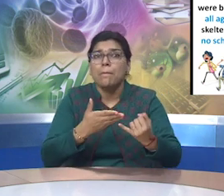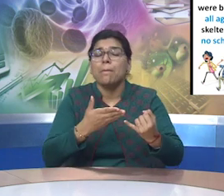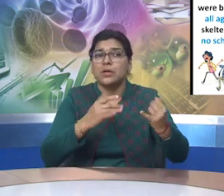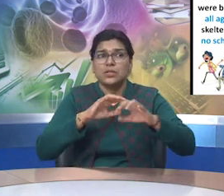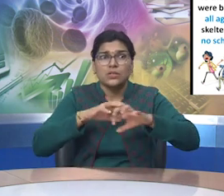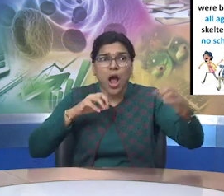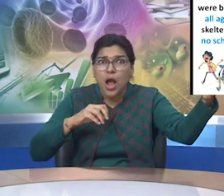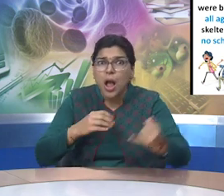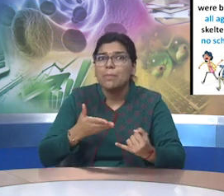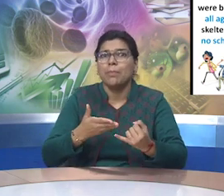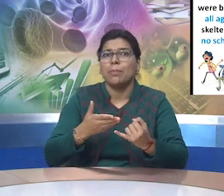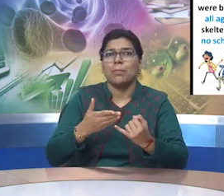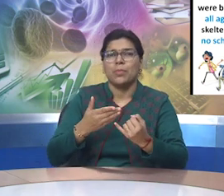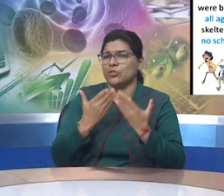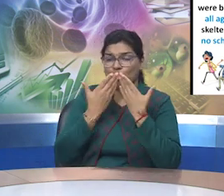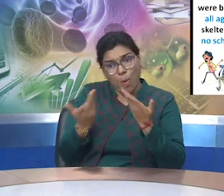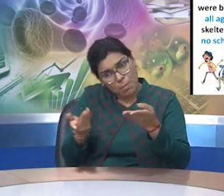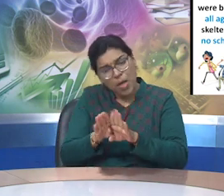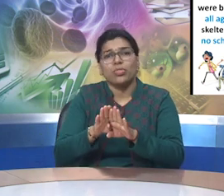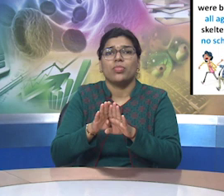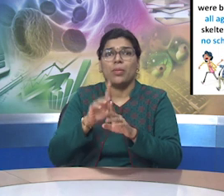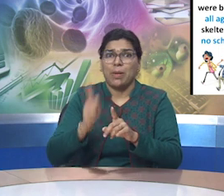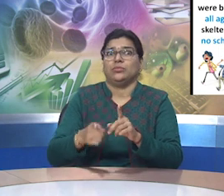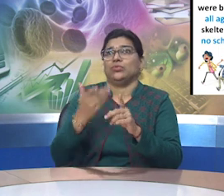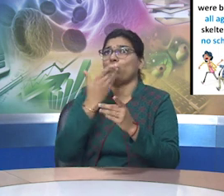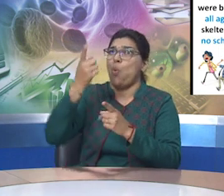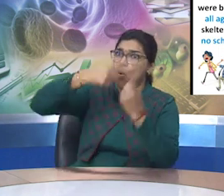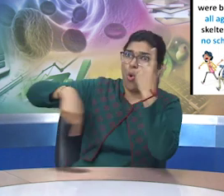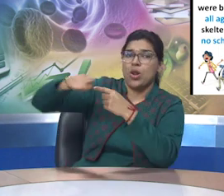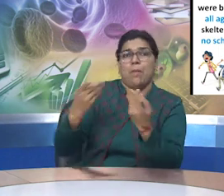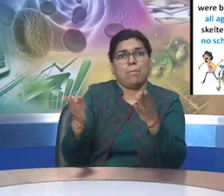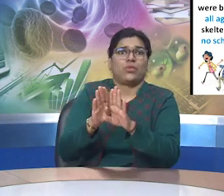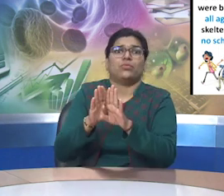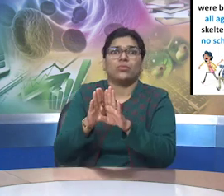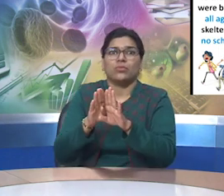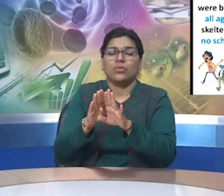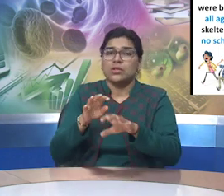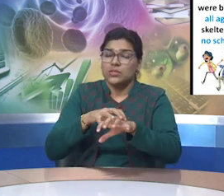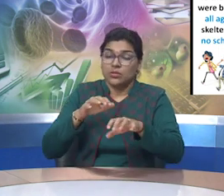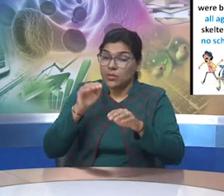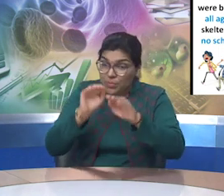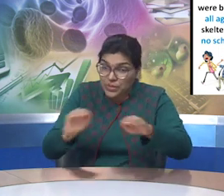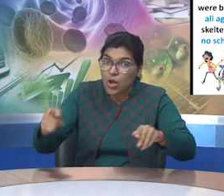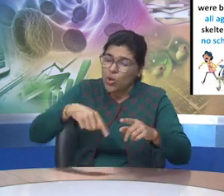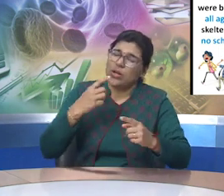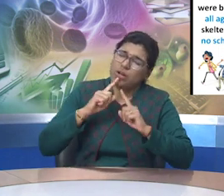They were shouting and laughing and